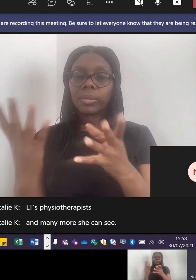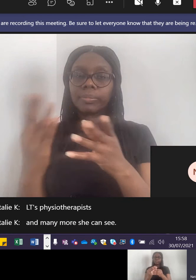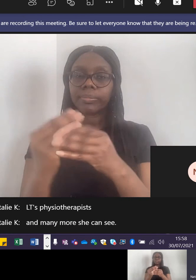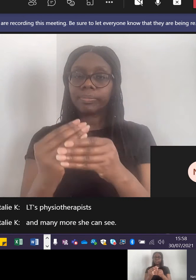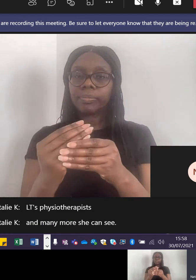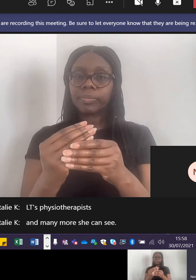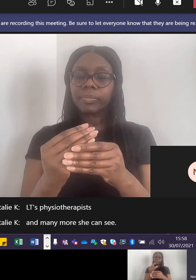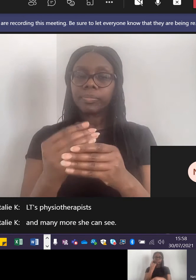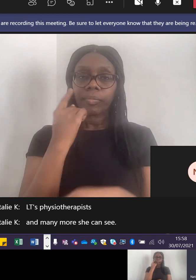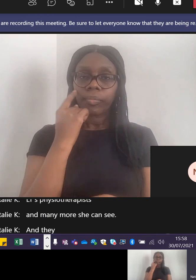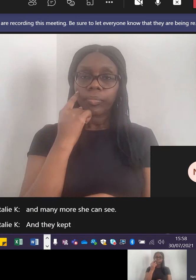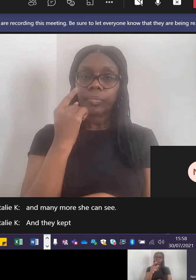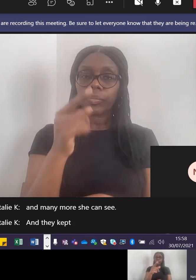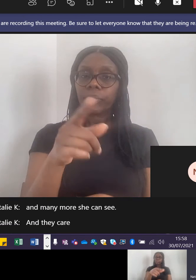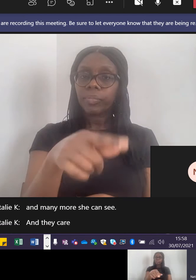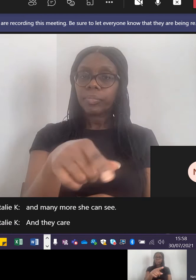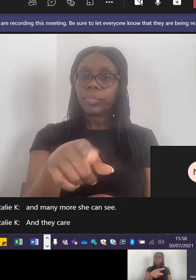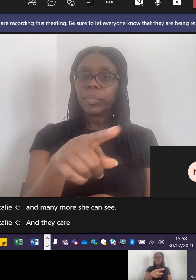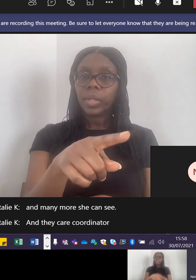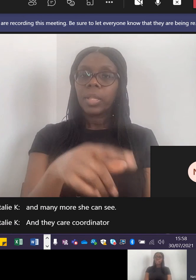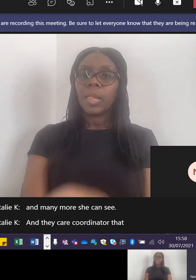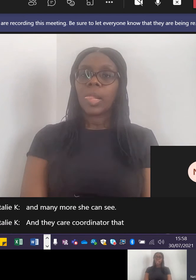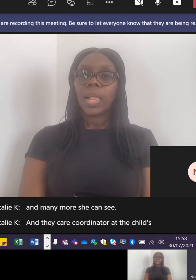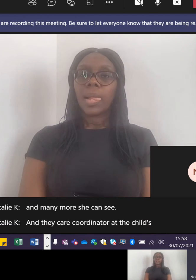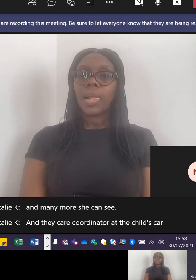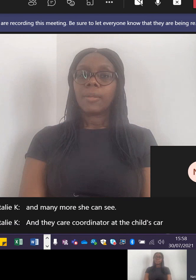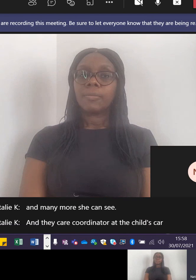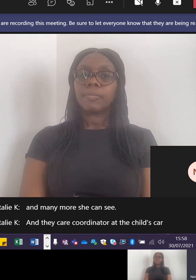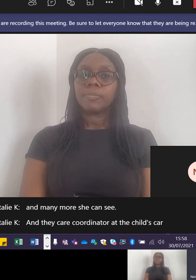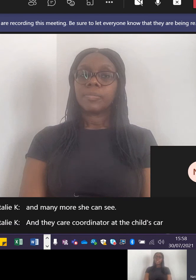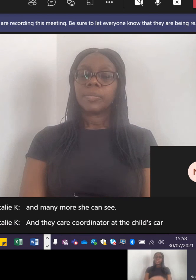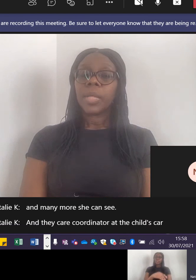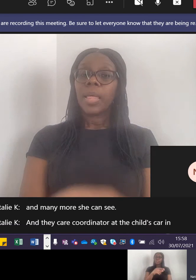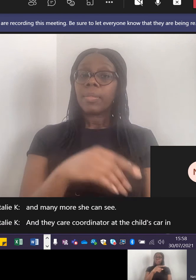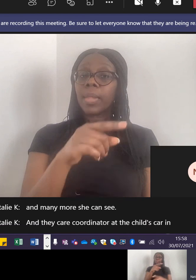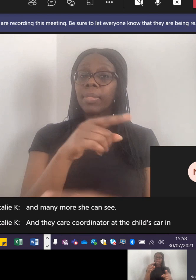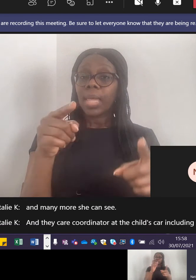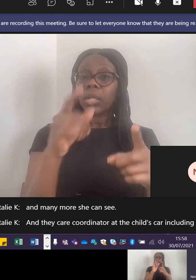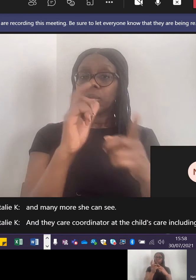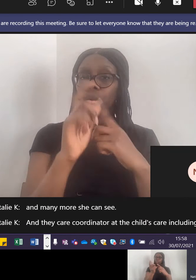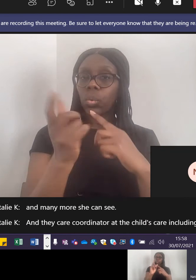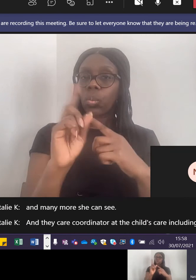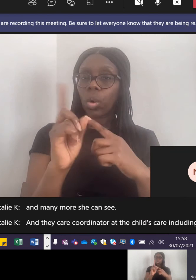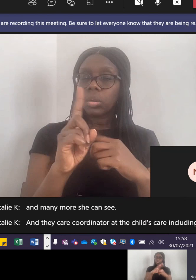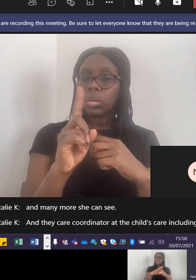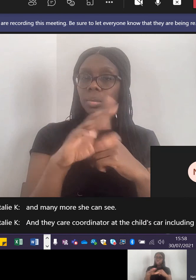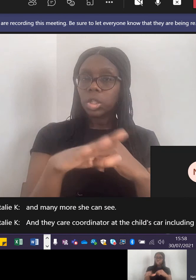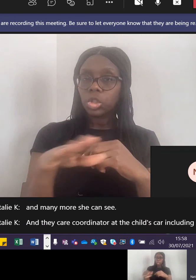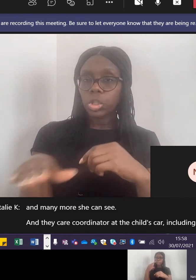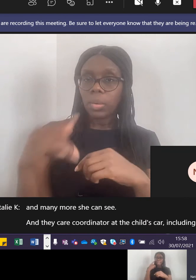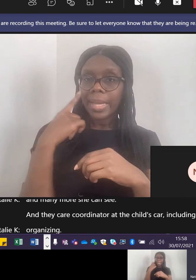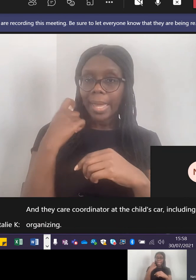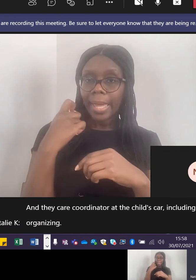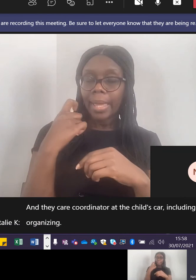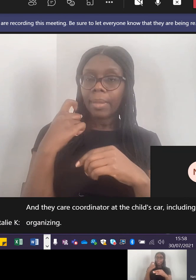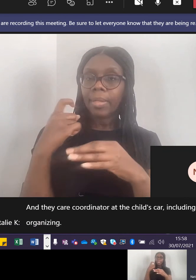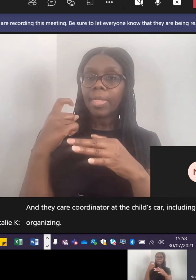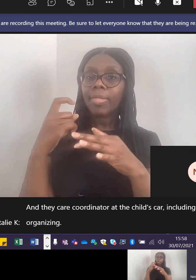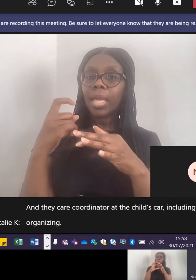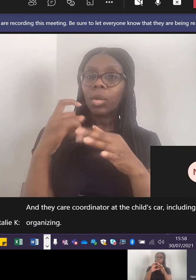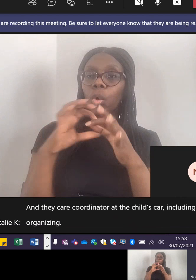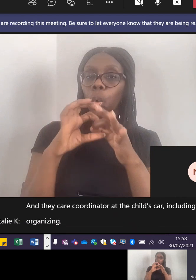And they care coordinate the child's care, including organising and chairing